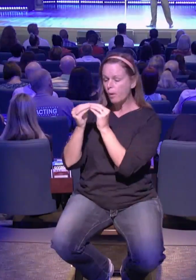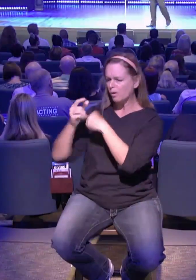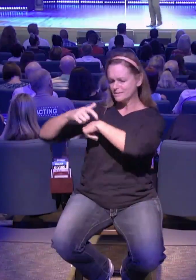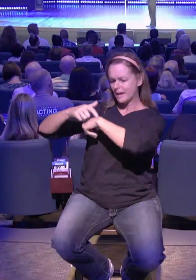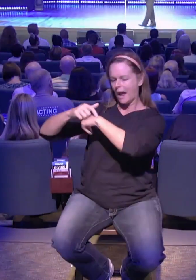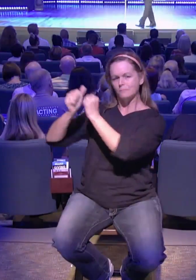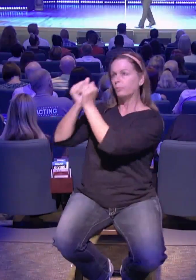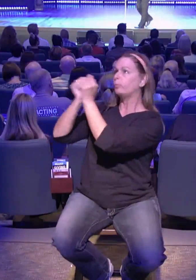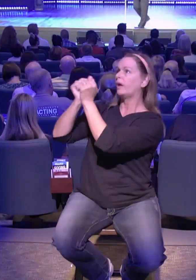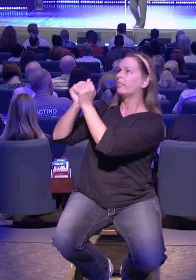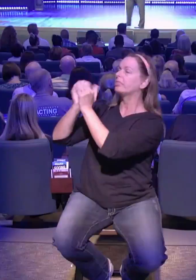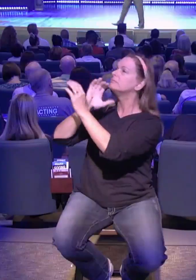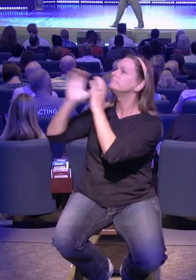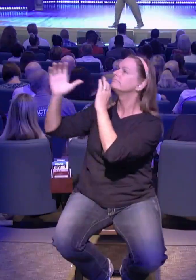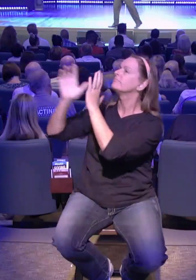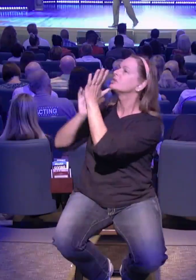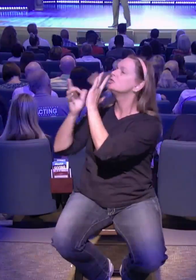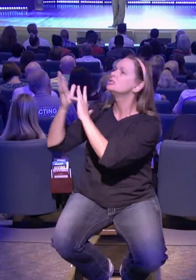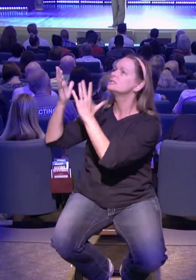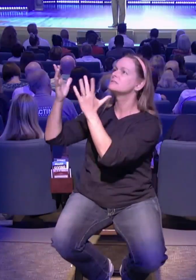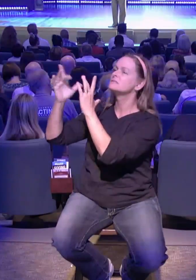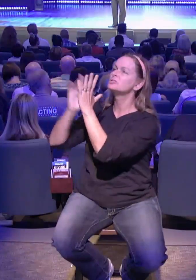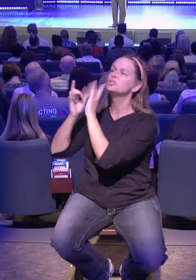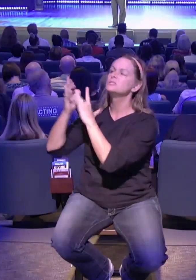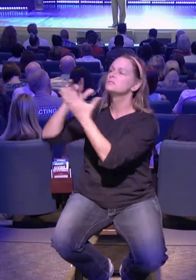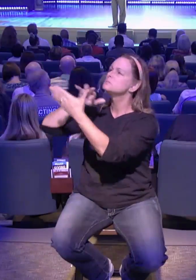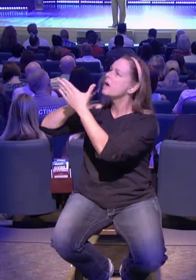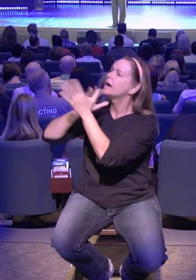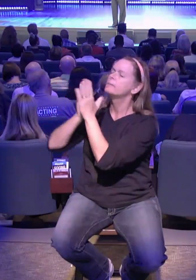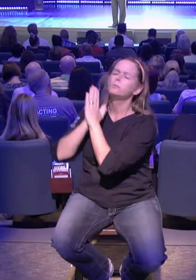And we can communicate without saying a word.